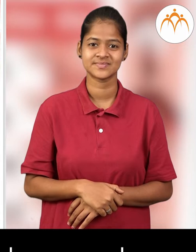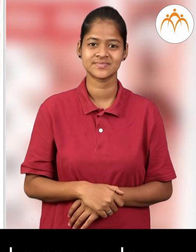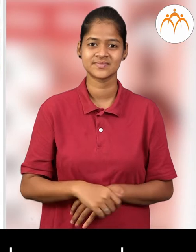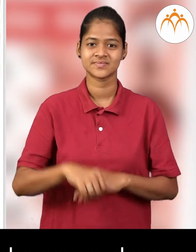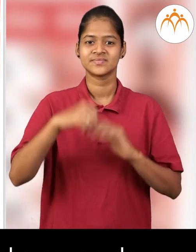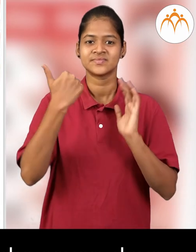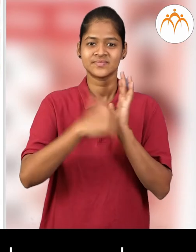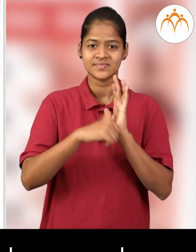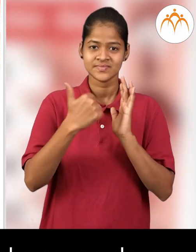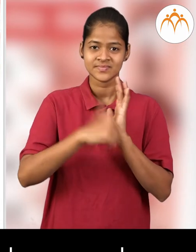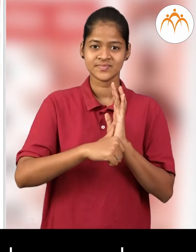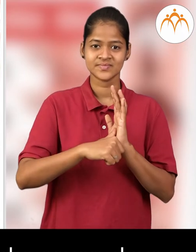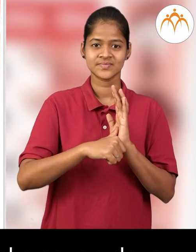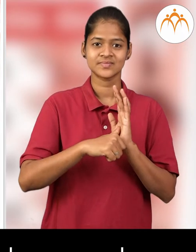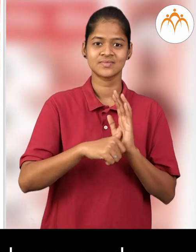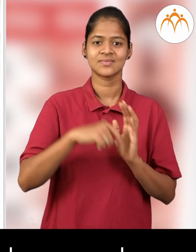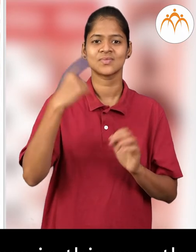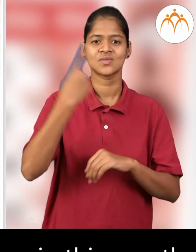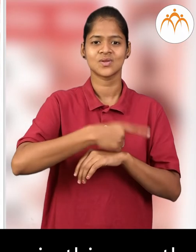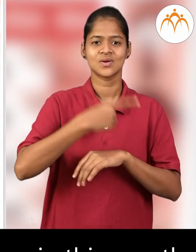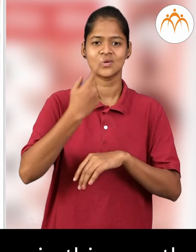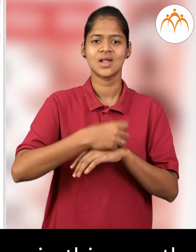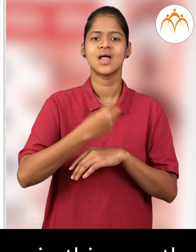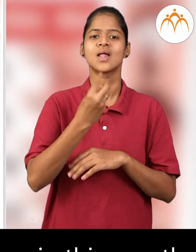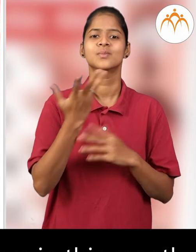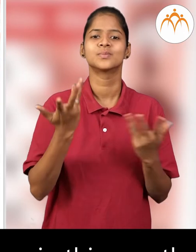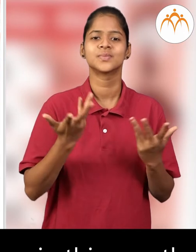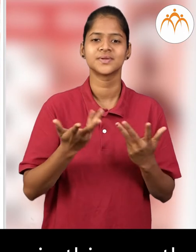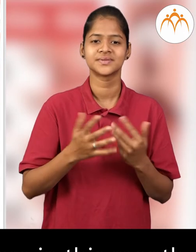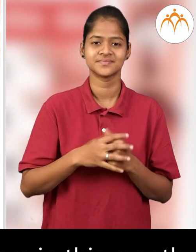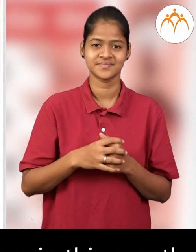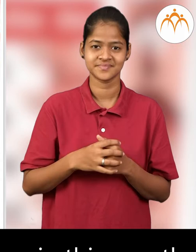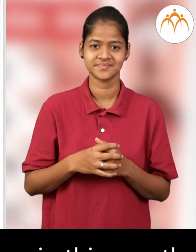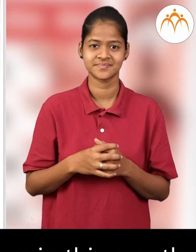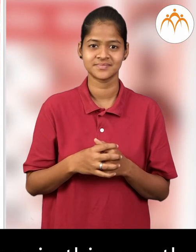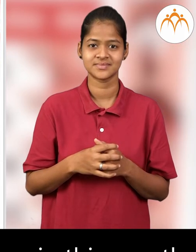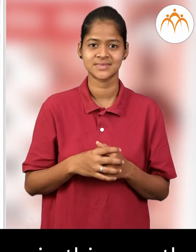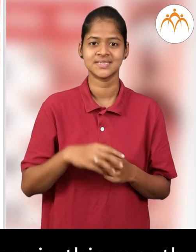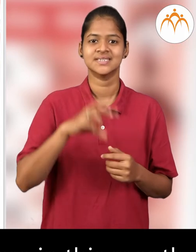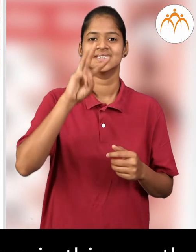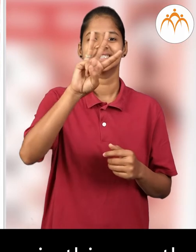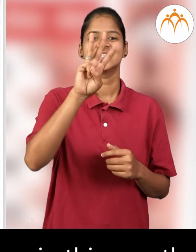make 7 days. See, how many days there are in this month?